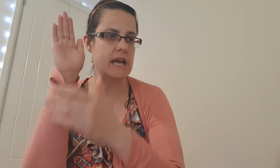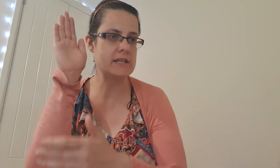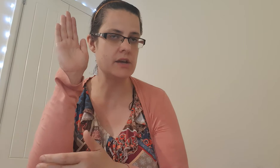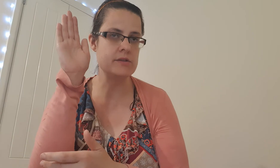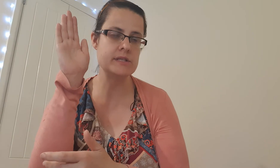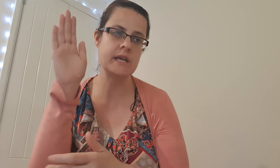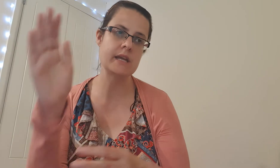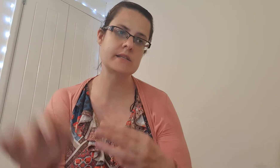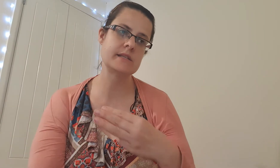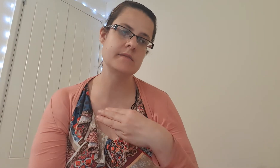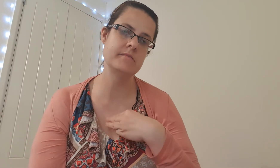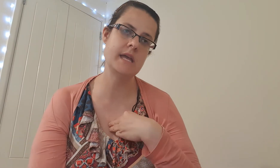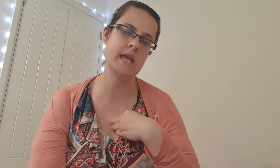shadow sticks to me.